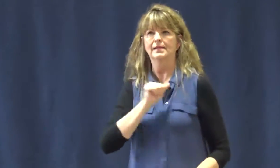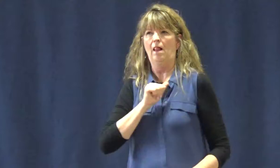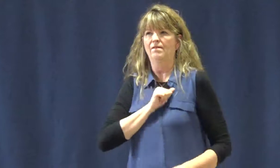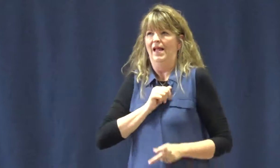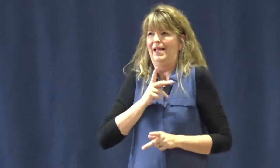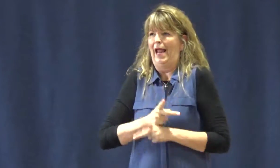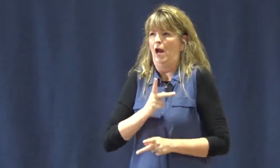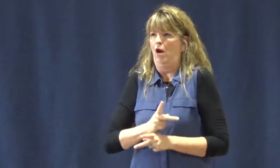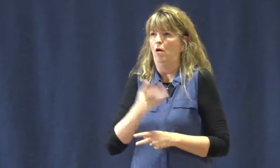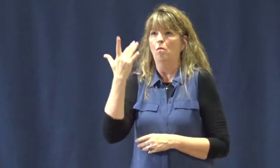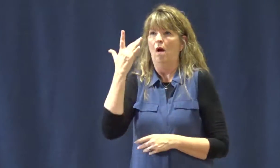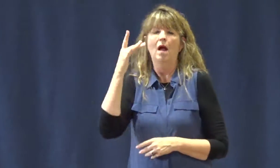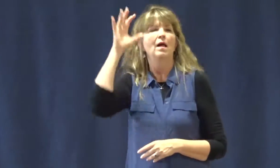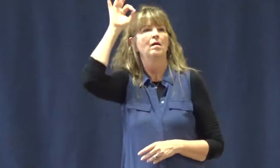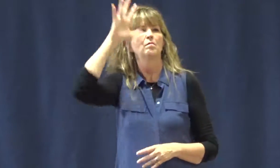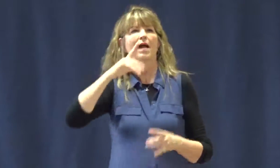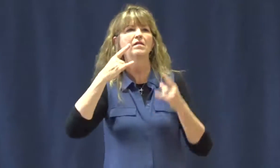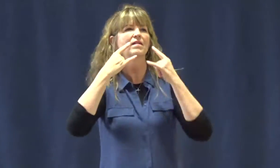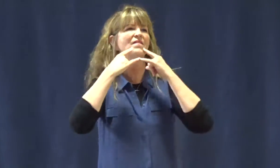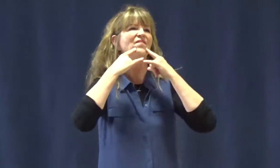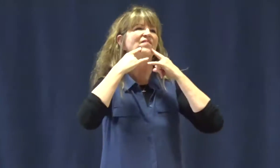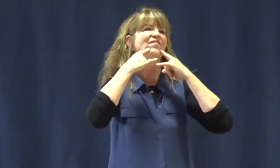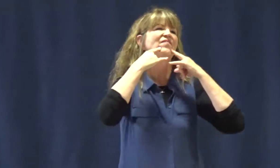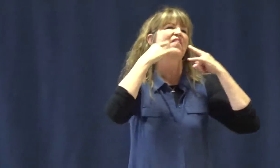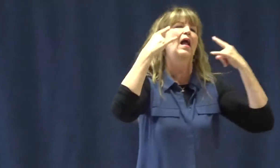Because it helps us to help with self-care